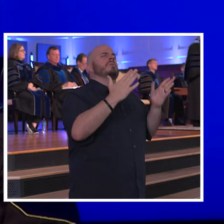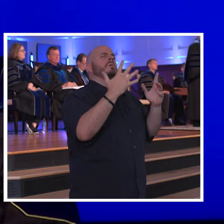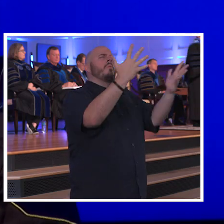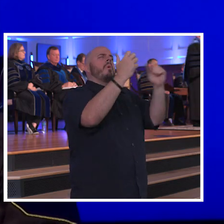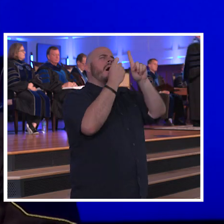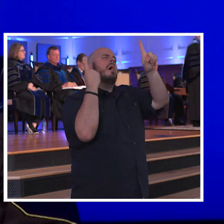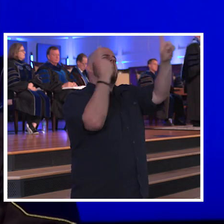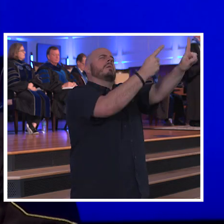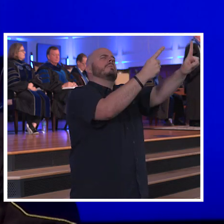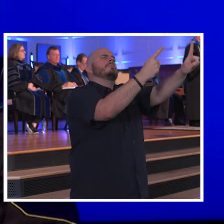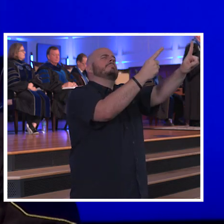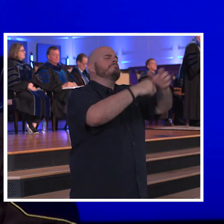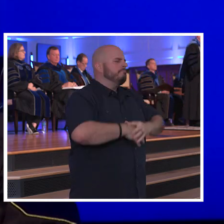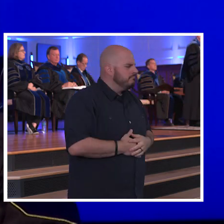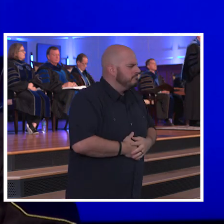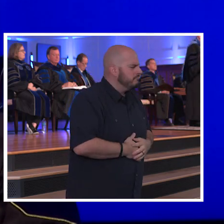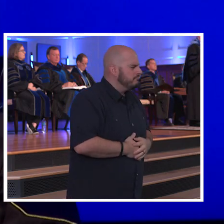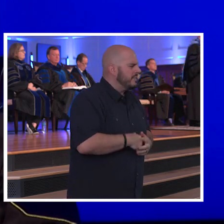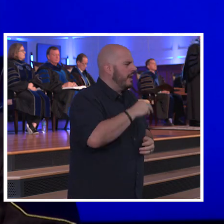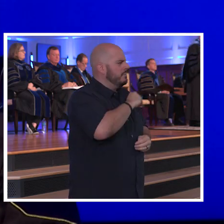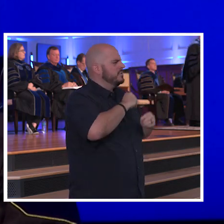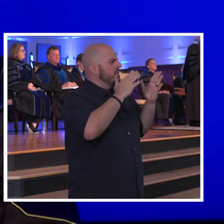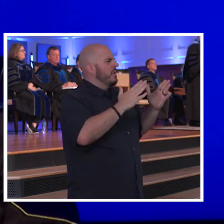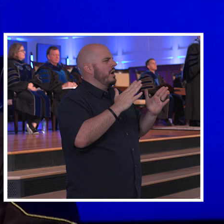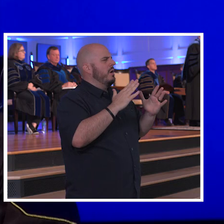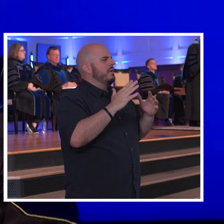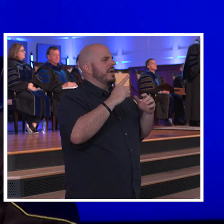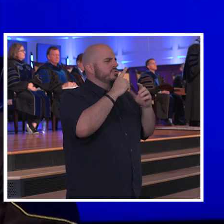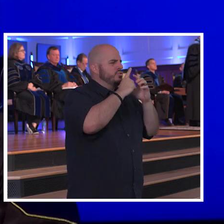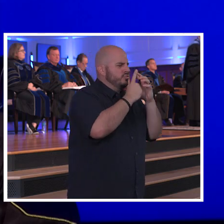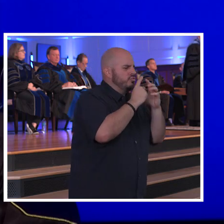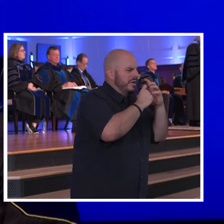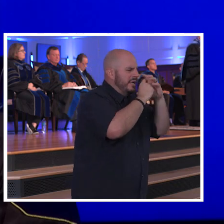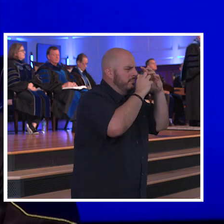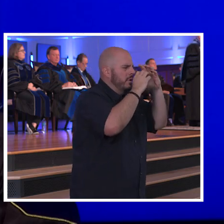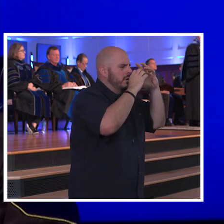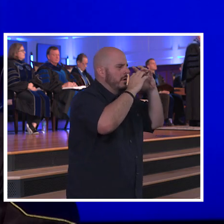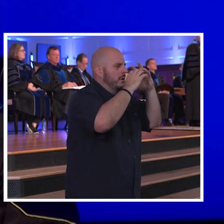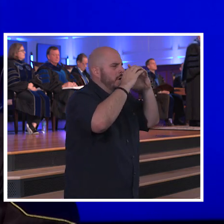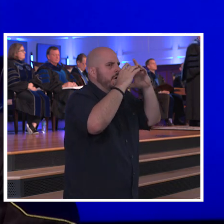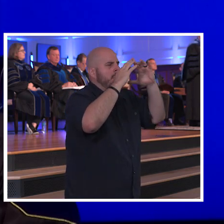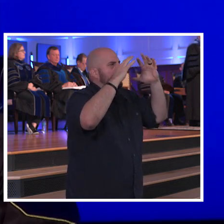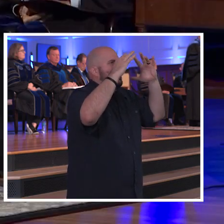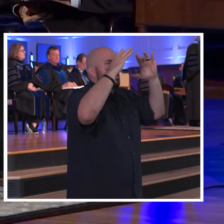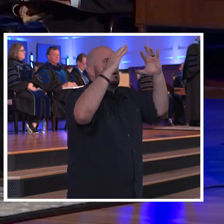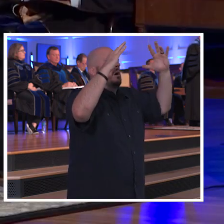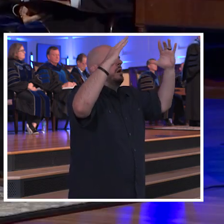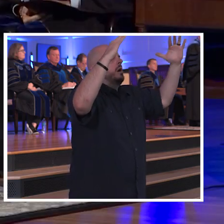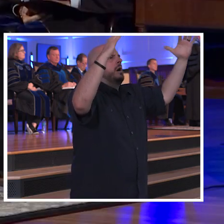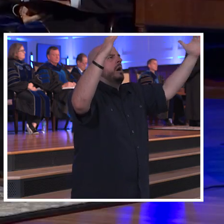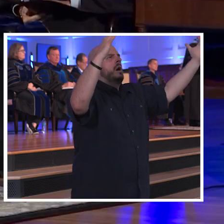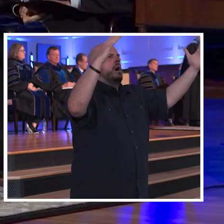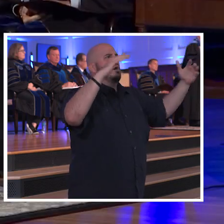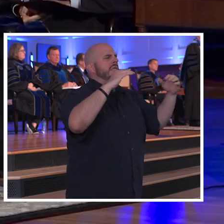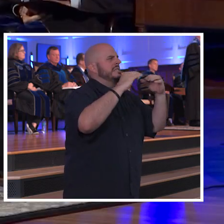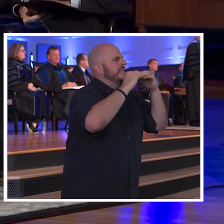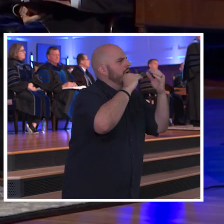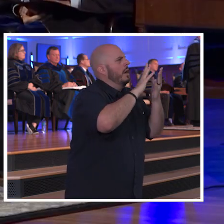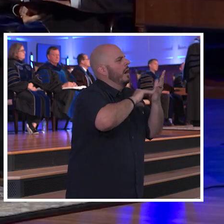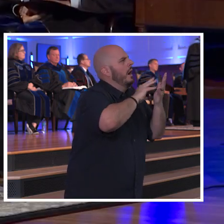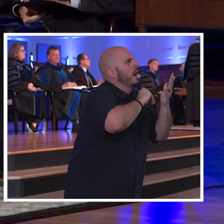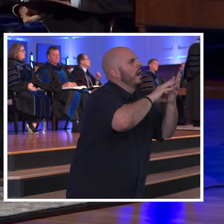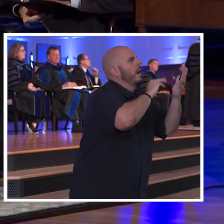dream of being a missionary would grow and be grounded both in the clear teachings of God's Word and also the conviction of what